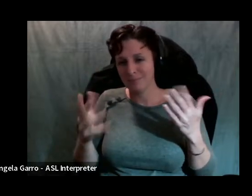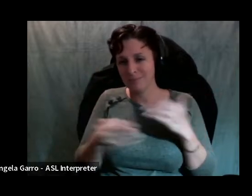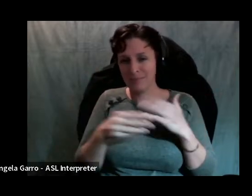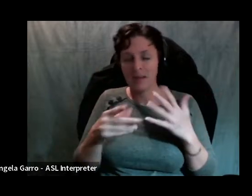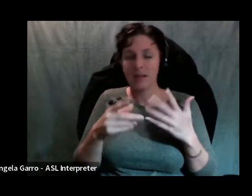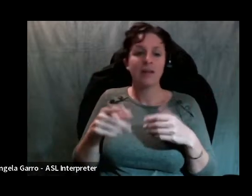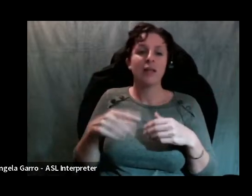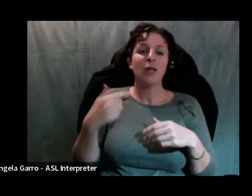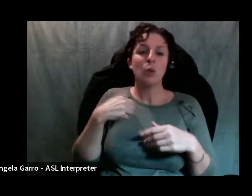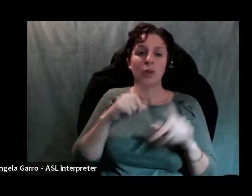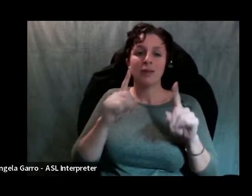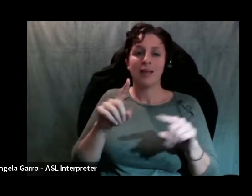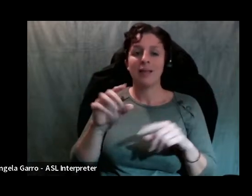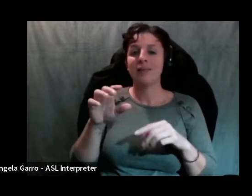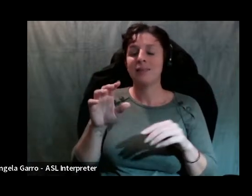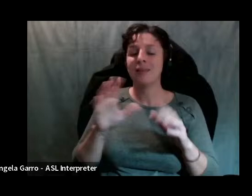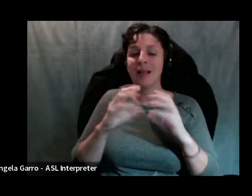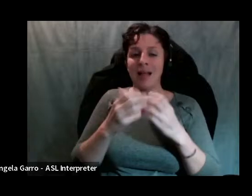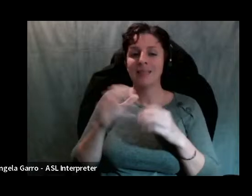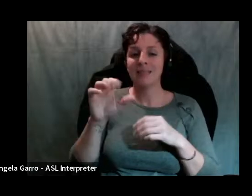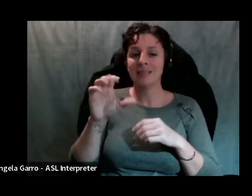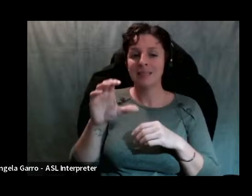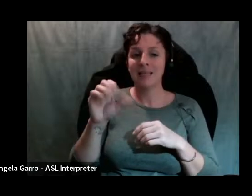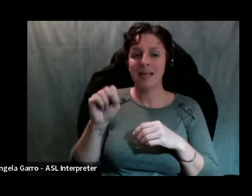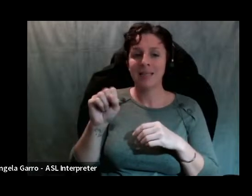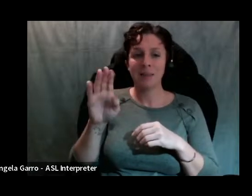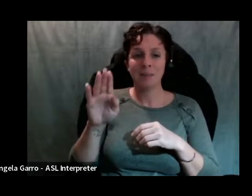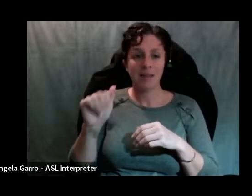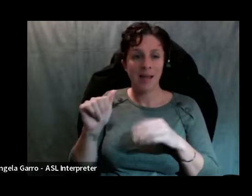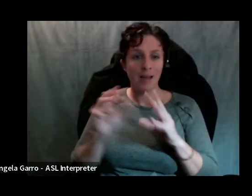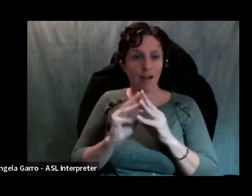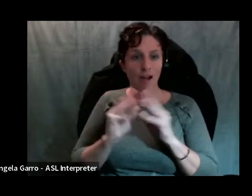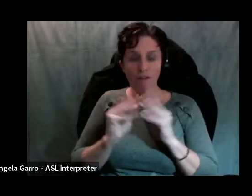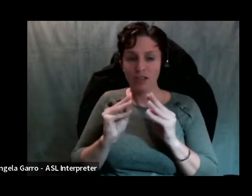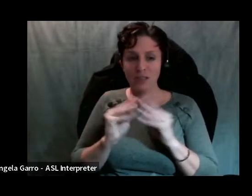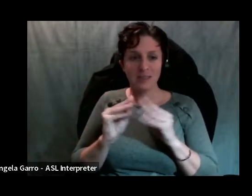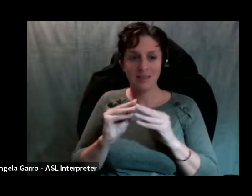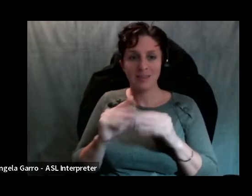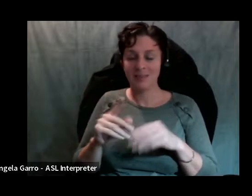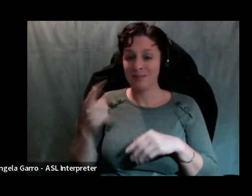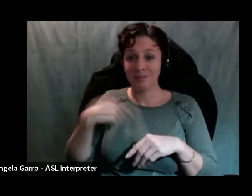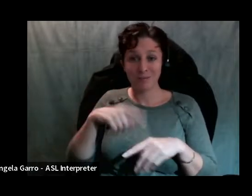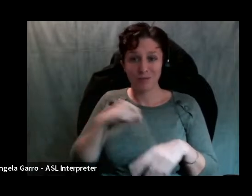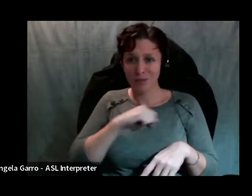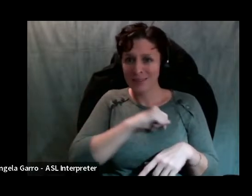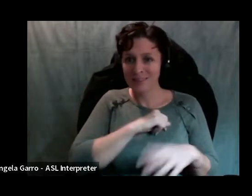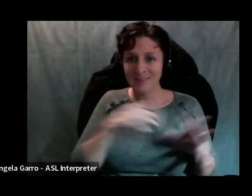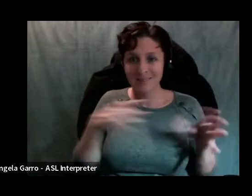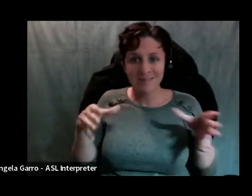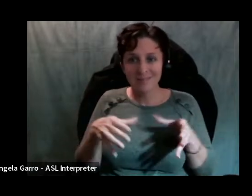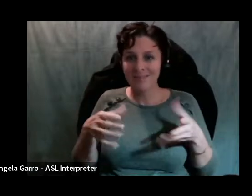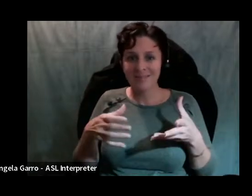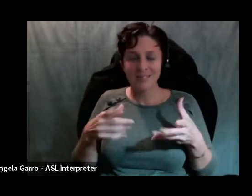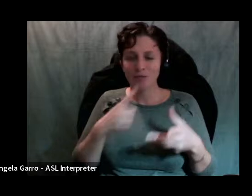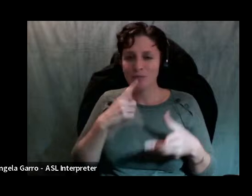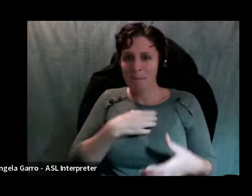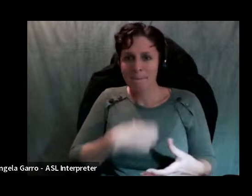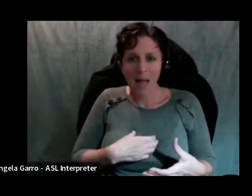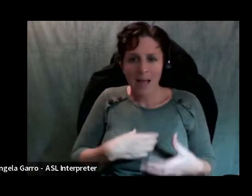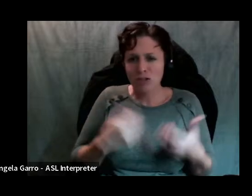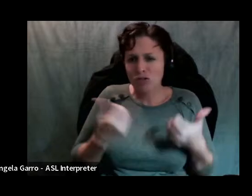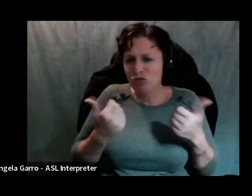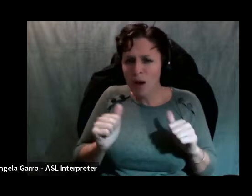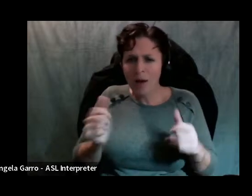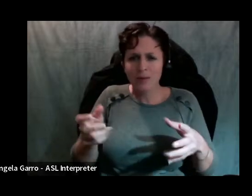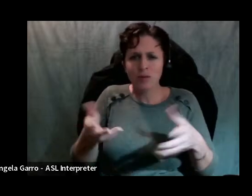attend classes at the CSBA conference, and there's always a class where we're all trustees, we're always very passionate about trying to bring